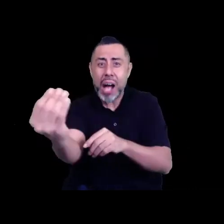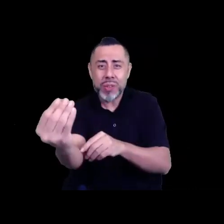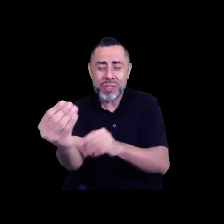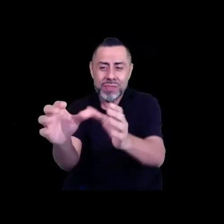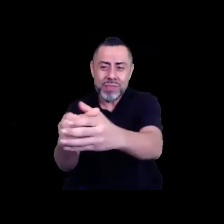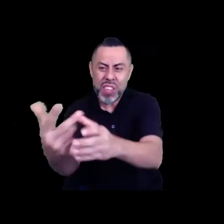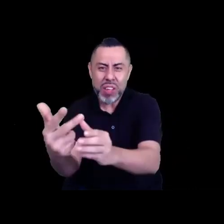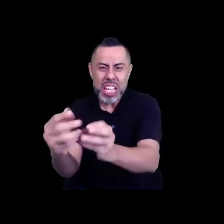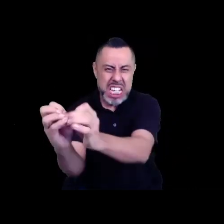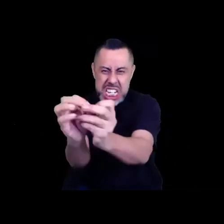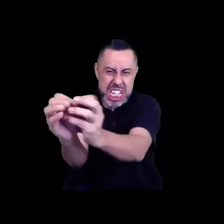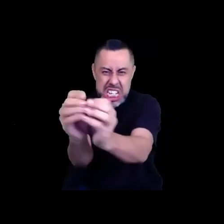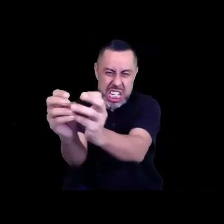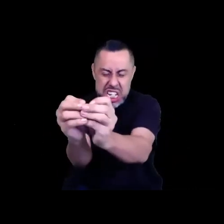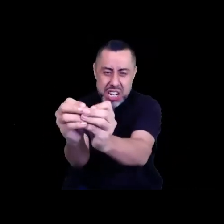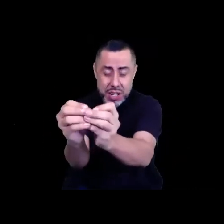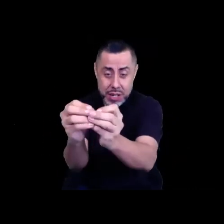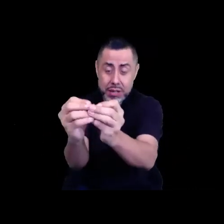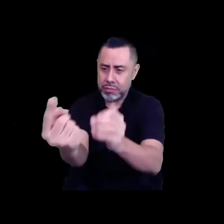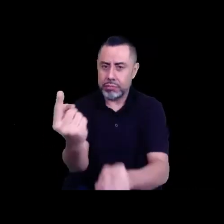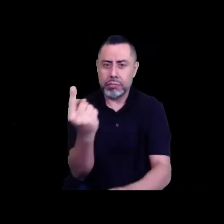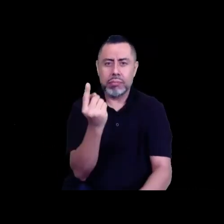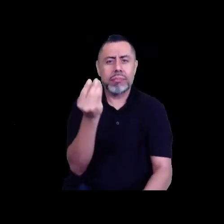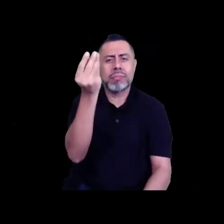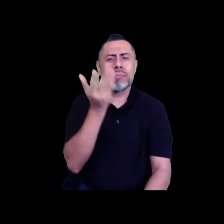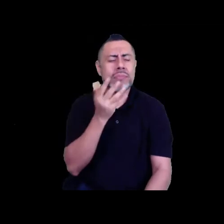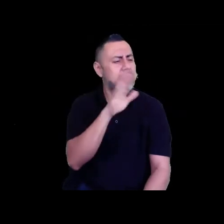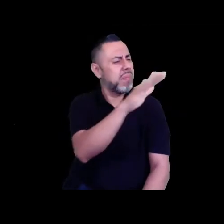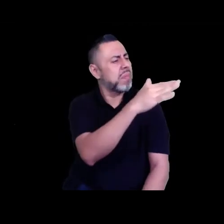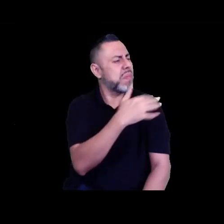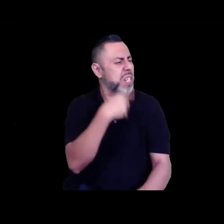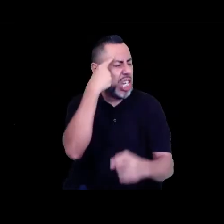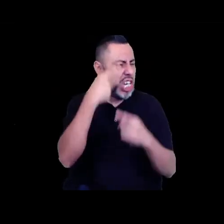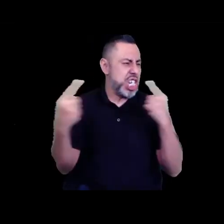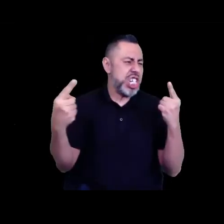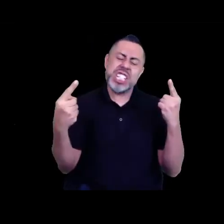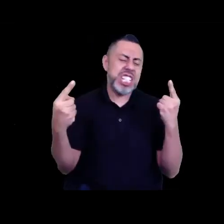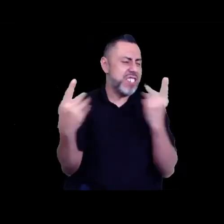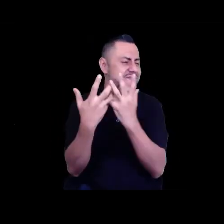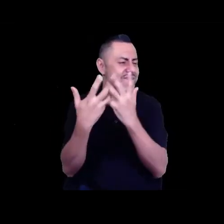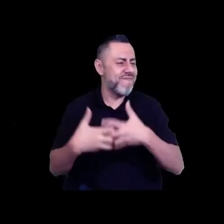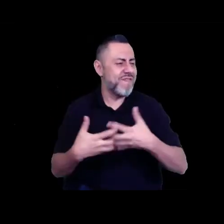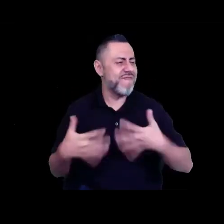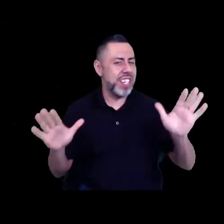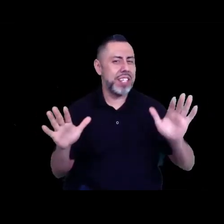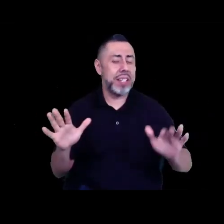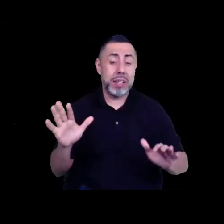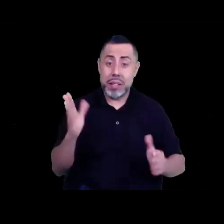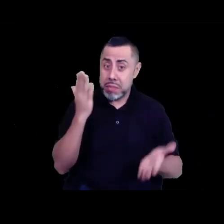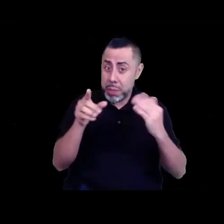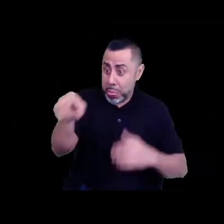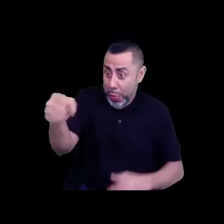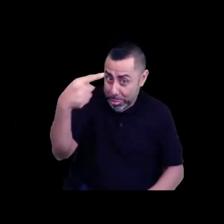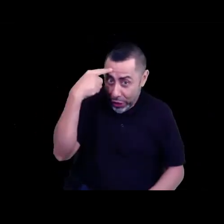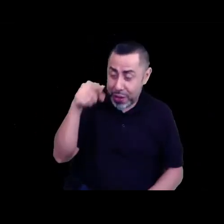thought they did it. We think we did it by singing those songs and relying on our traditions and relying on touching